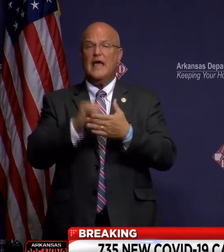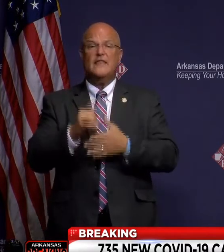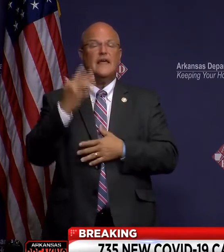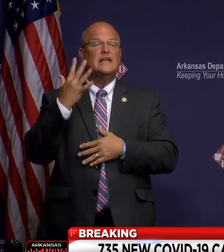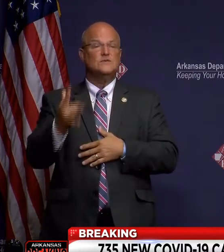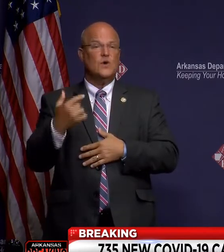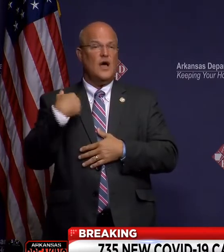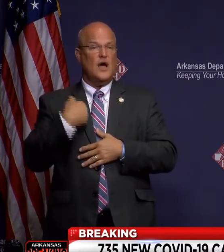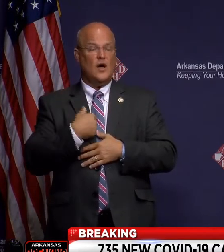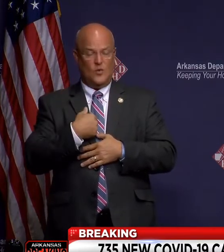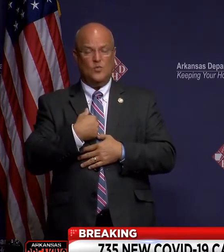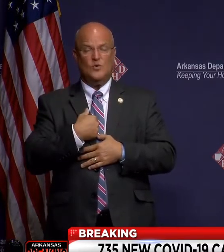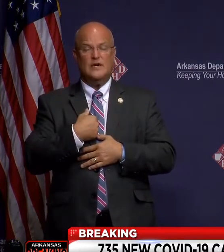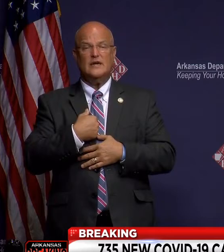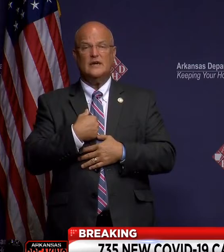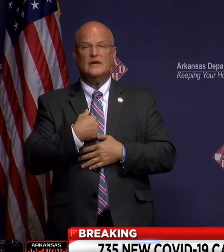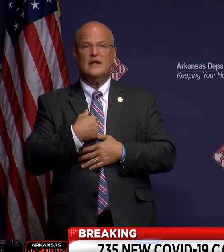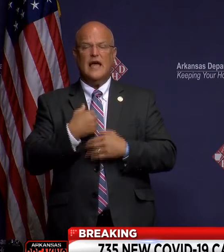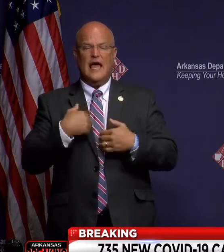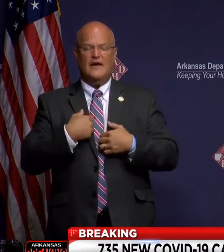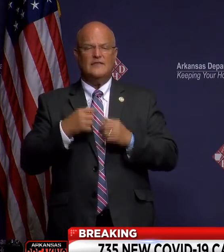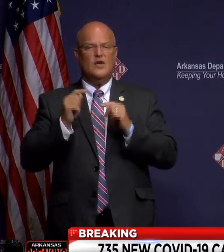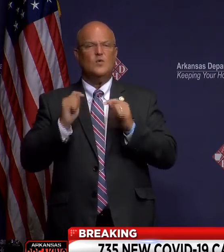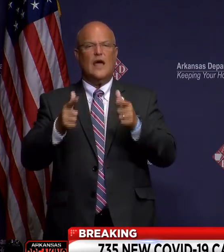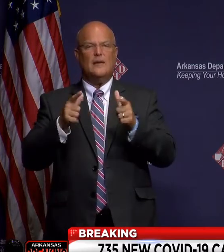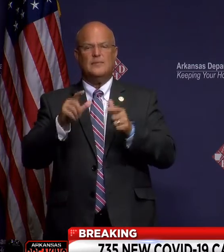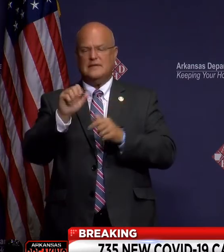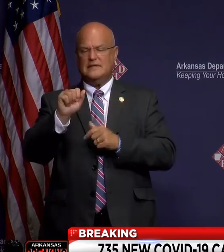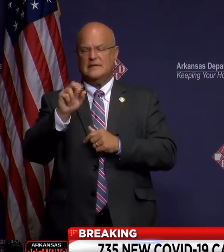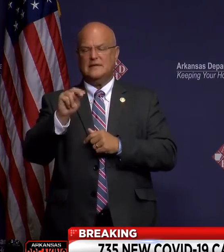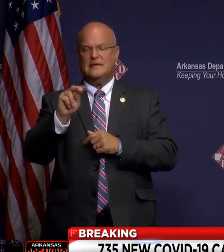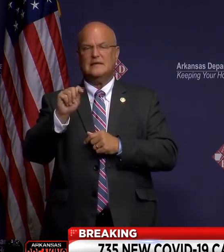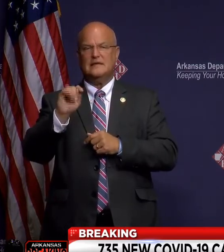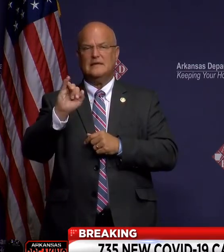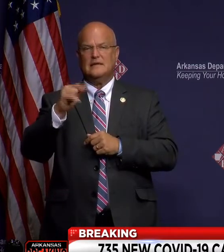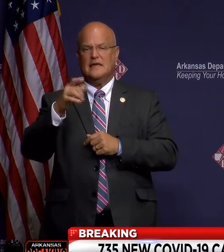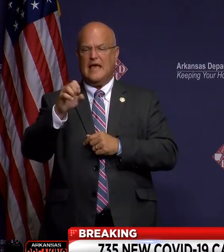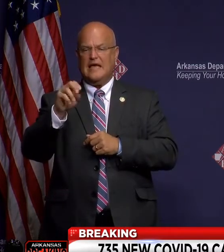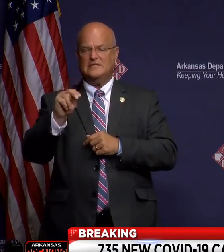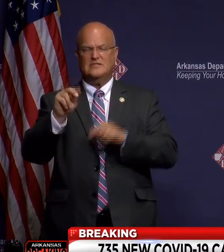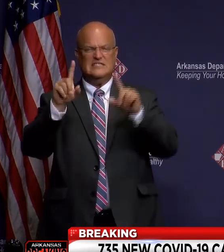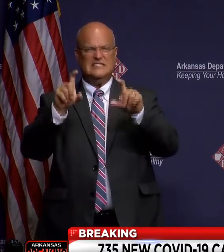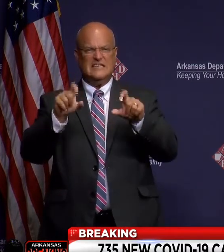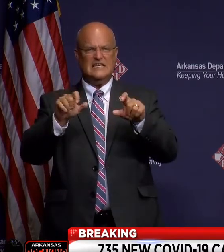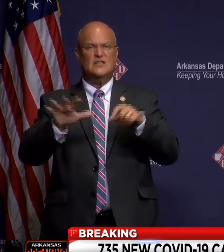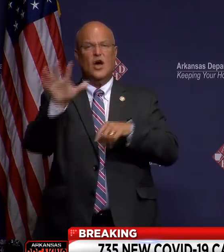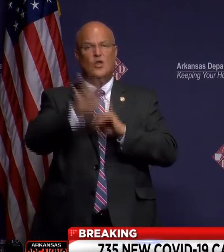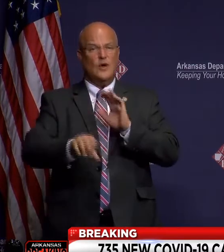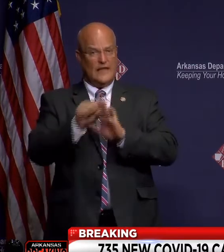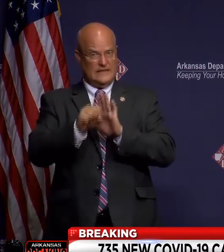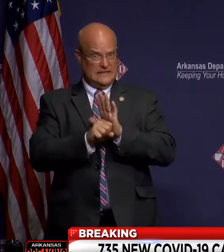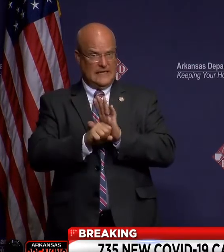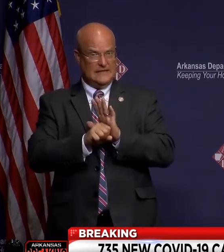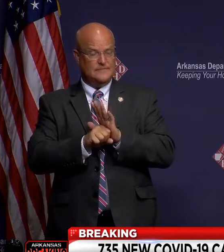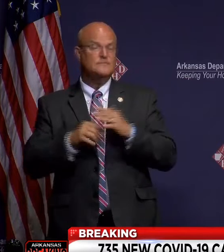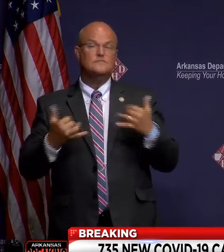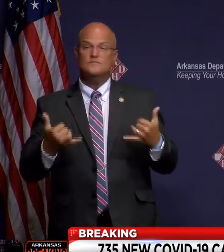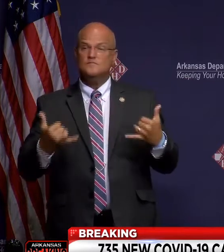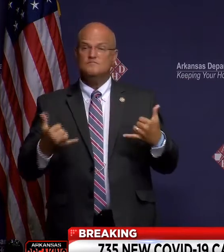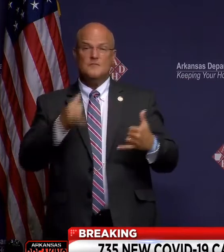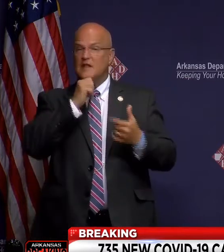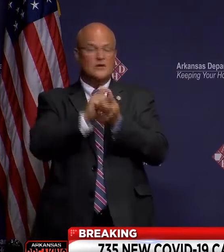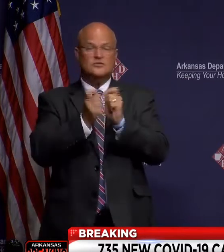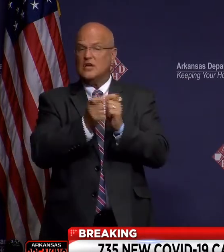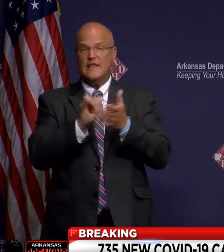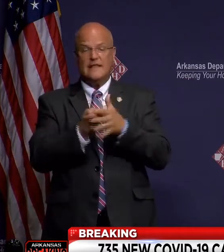we're deploying these rapid antigen tests across the state. I think that at this time, we are not going to